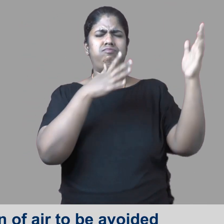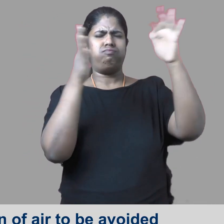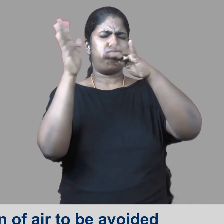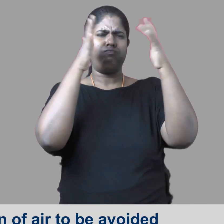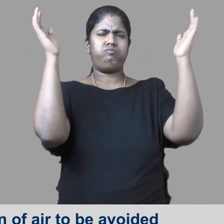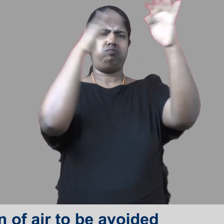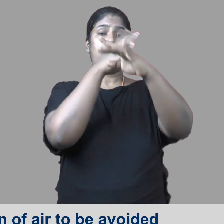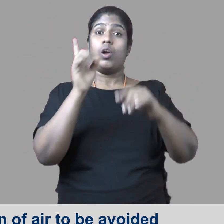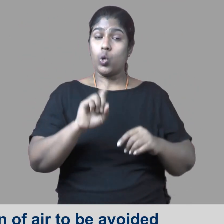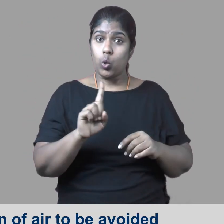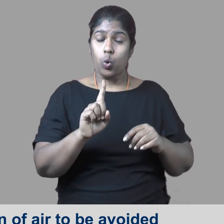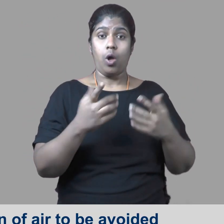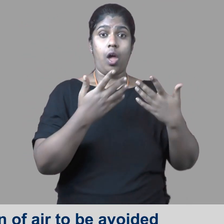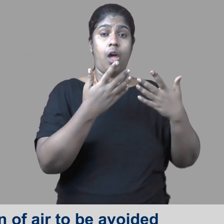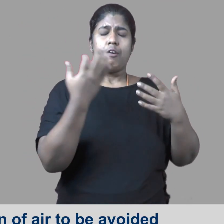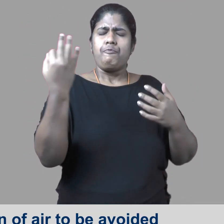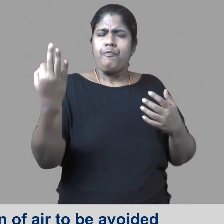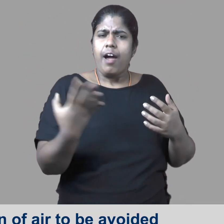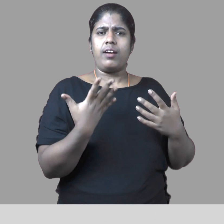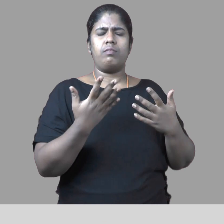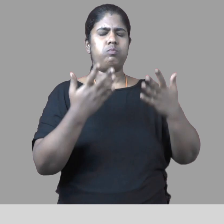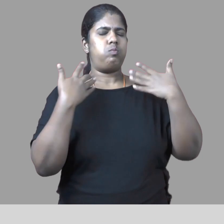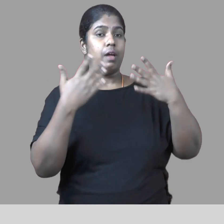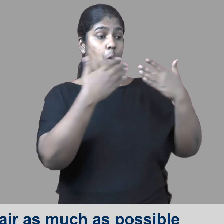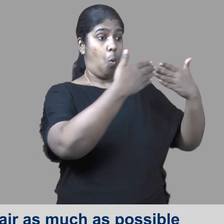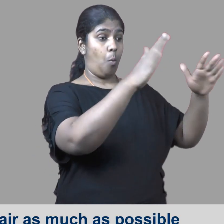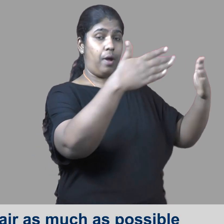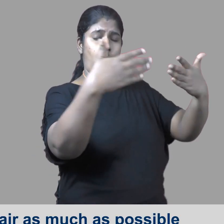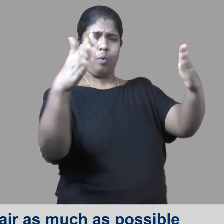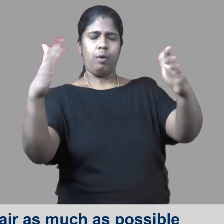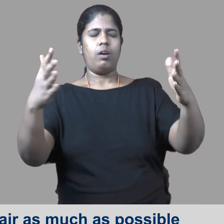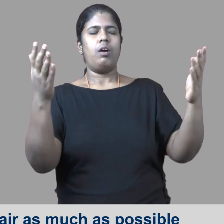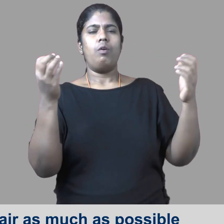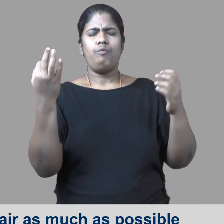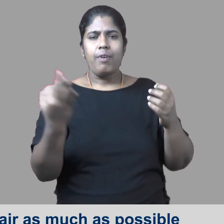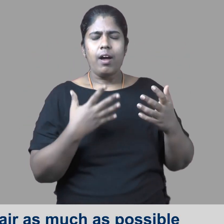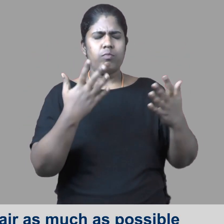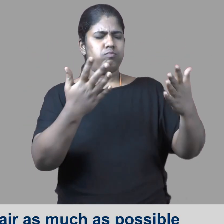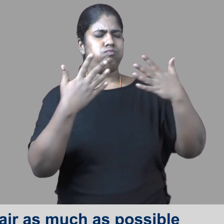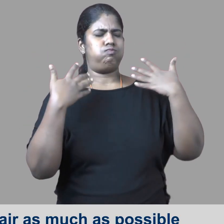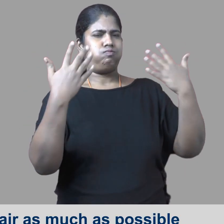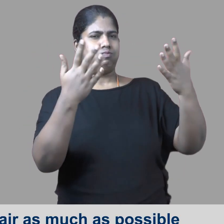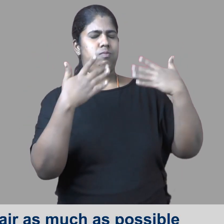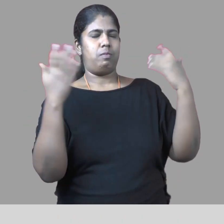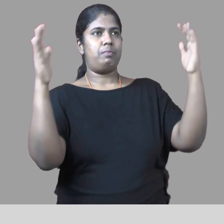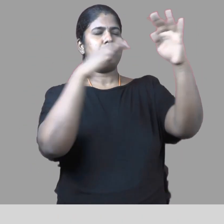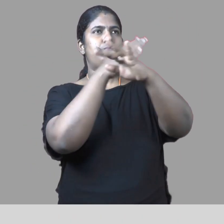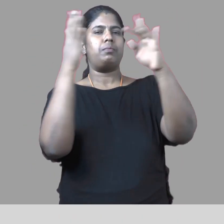Recirculation of air to be avoided. Intake of fresh air as much as possible.